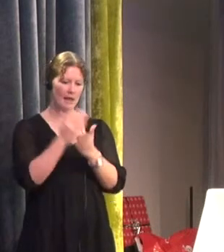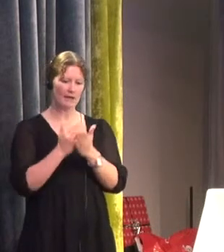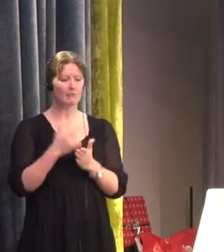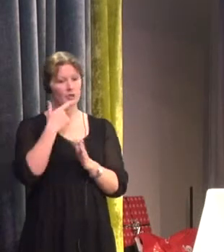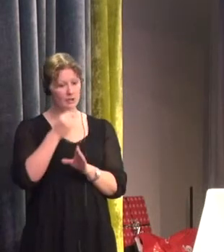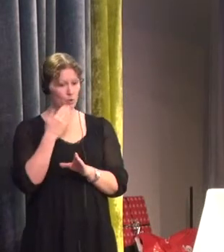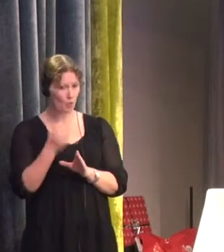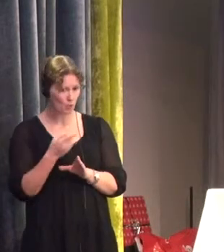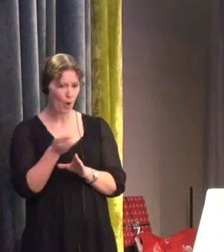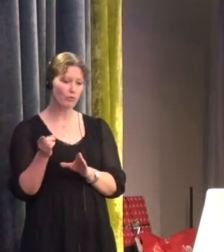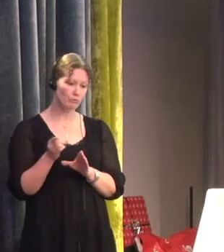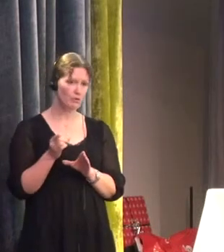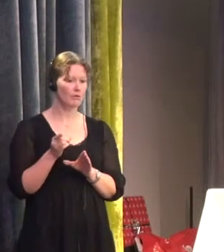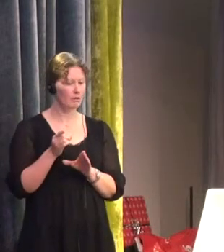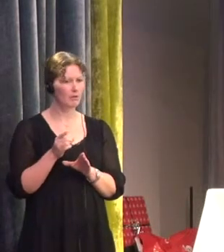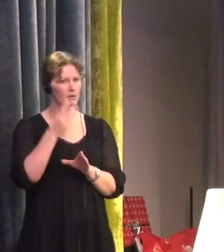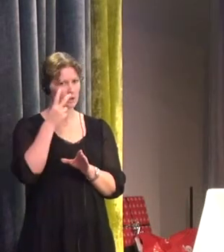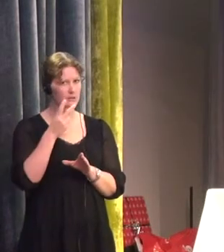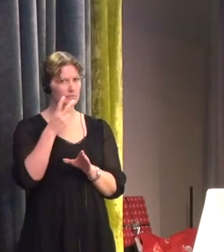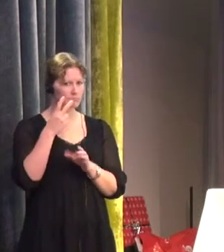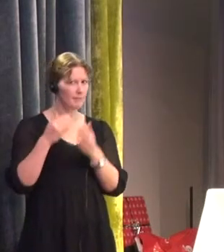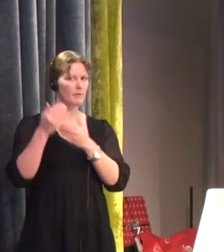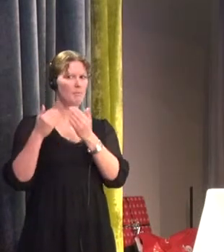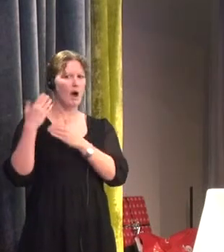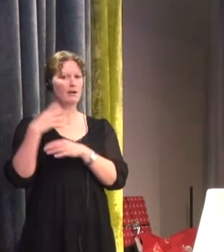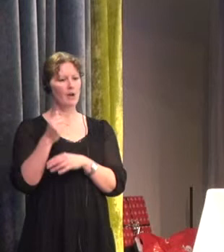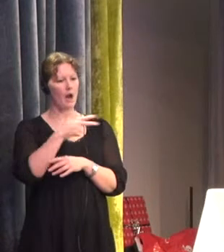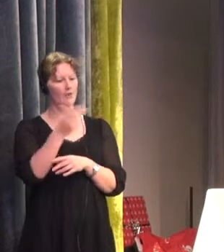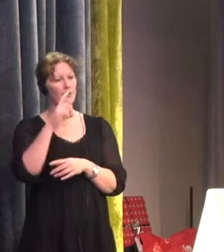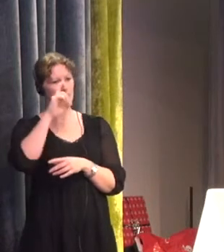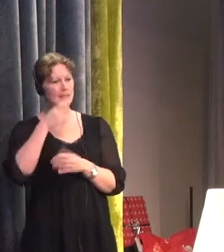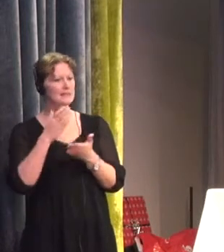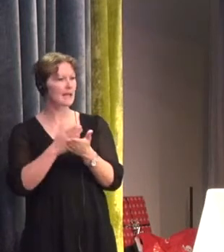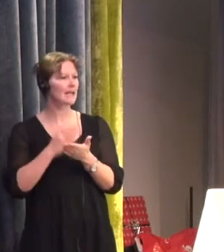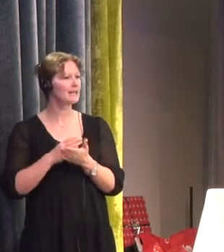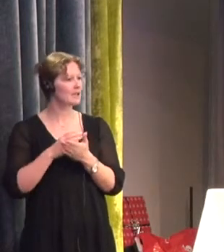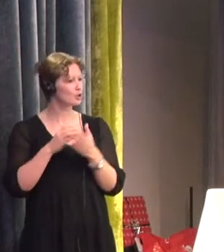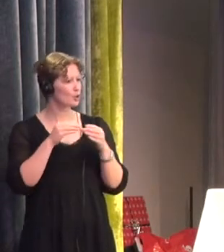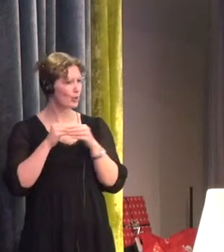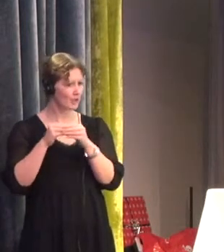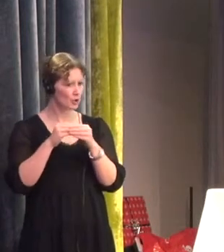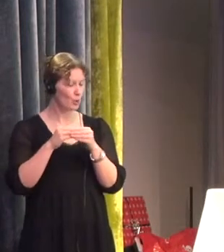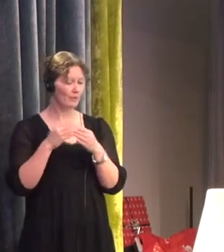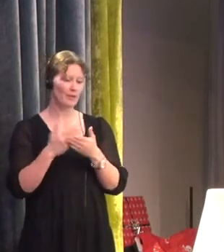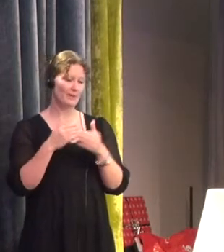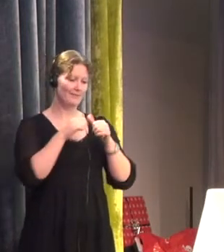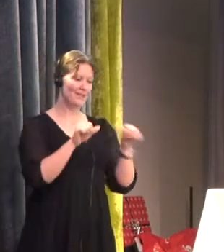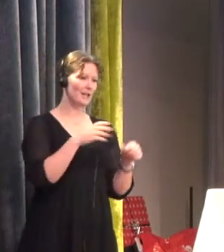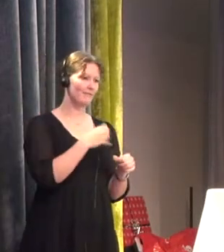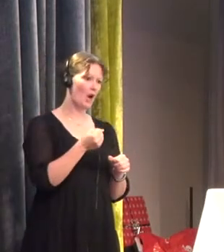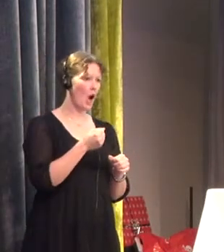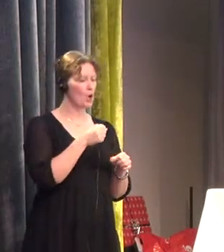easily back in its lineage to other human rights conventions. So we see things like freedom from torture, political